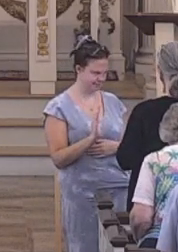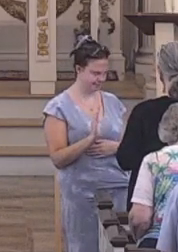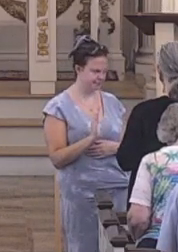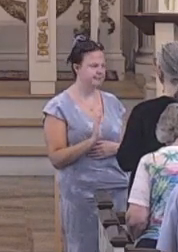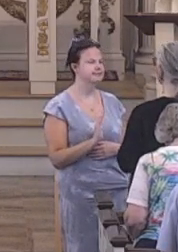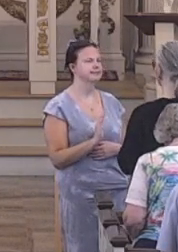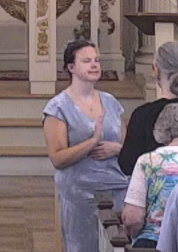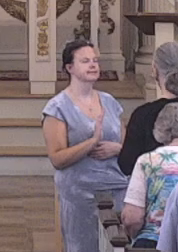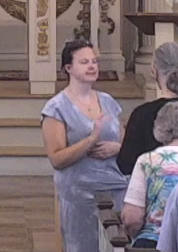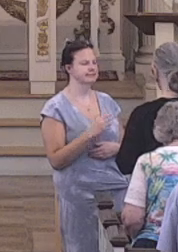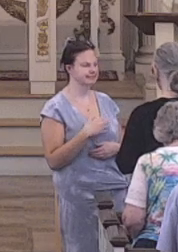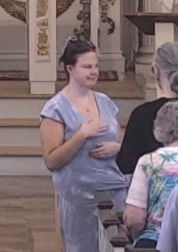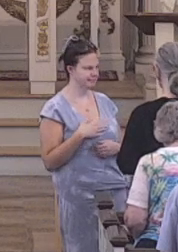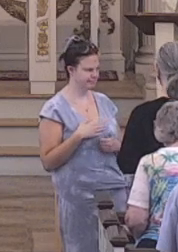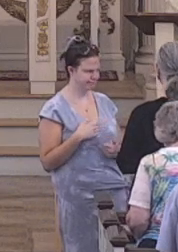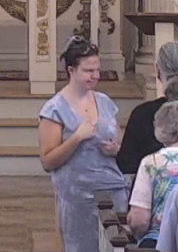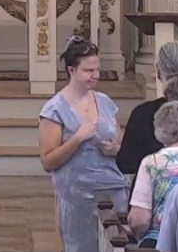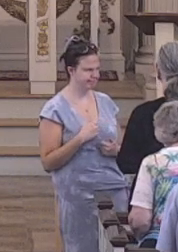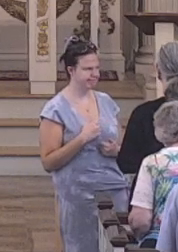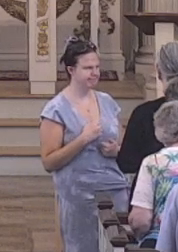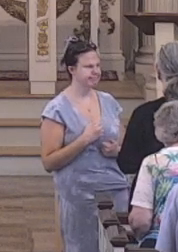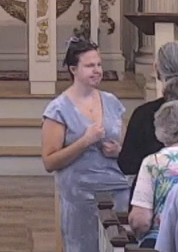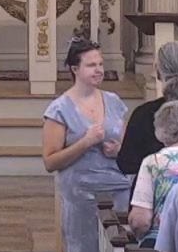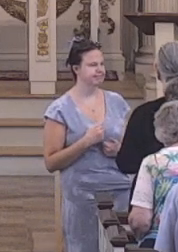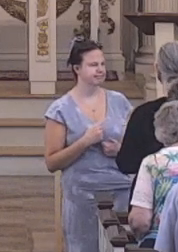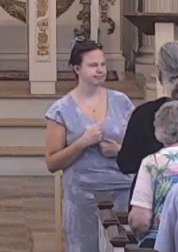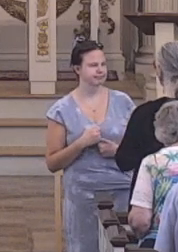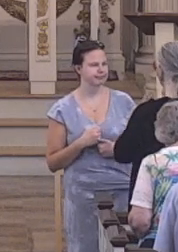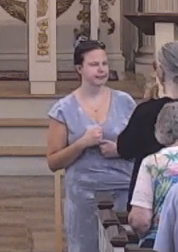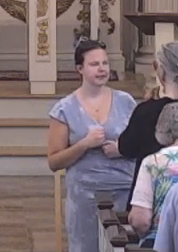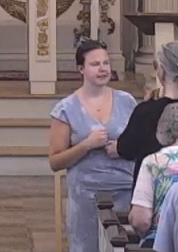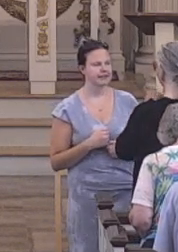brothers and sisters, to pray for me to the Lord our God.